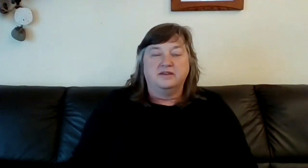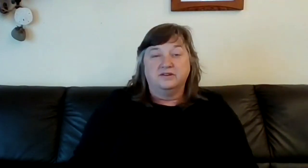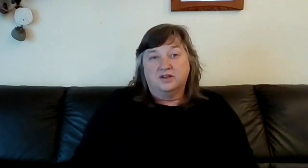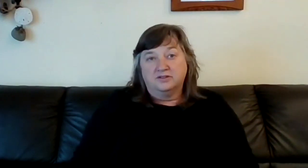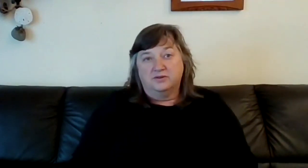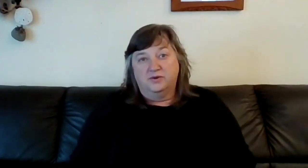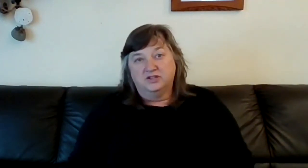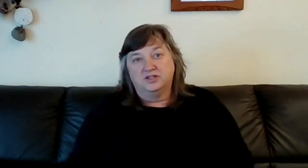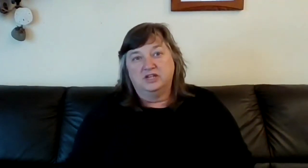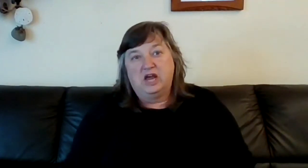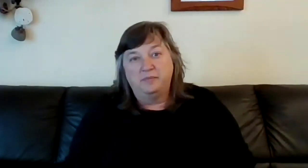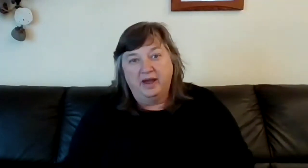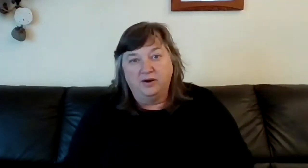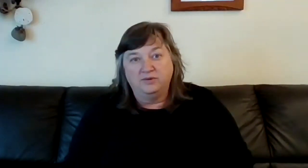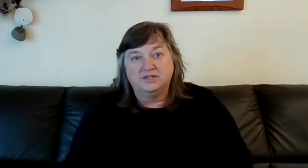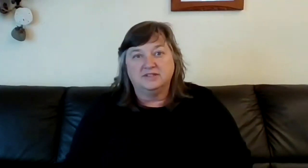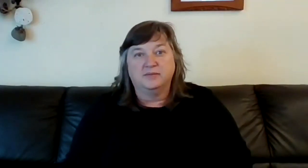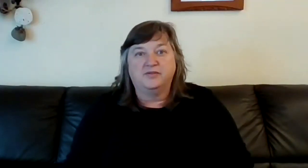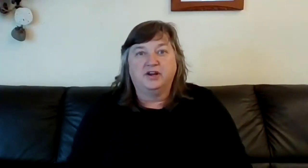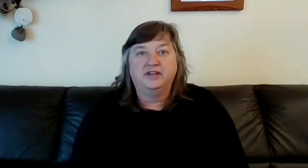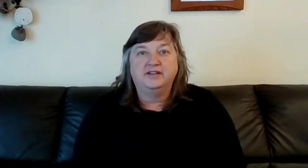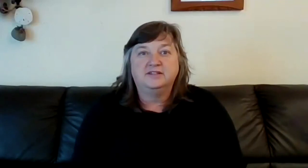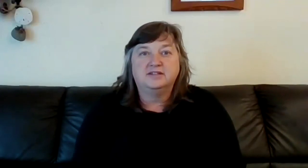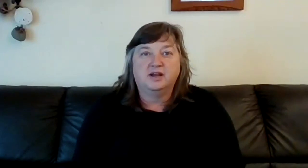There's also a question about some of our kids